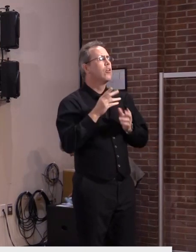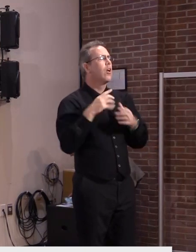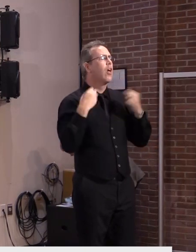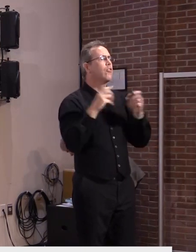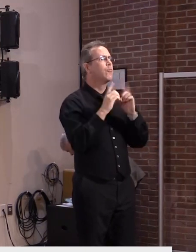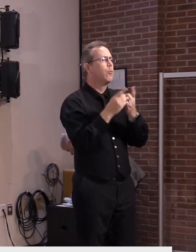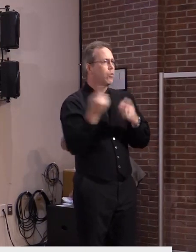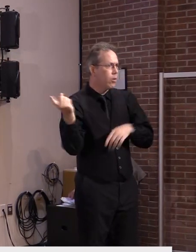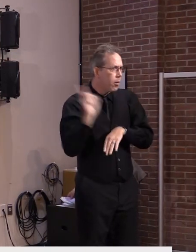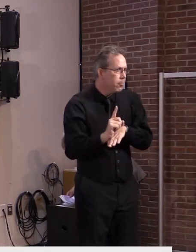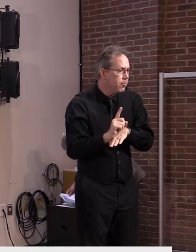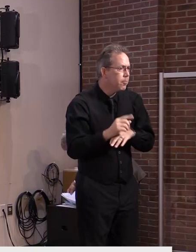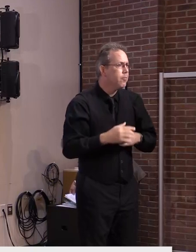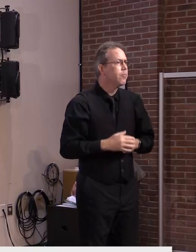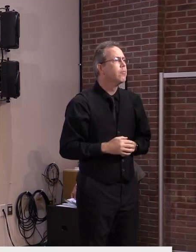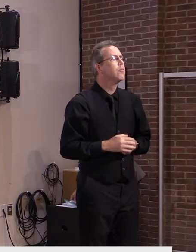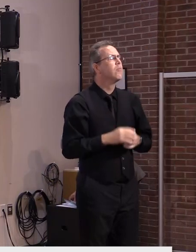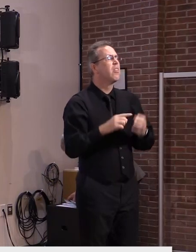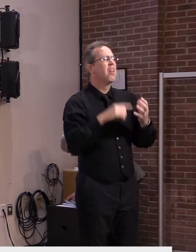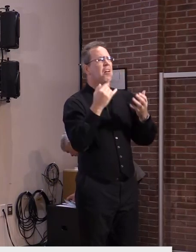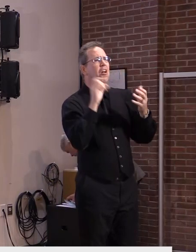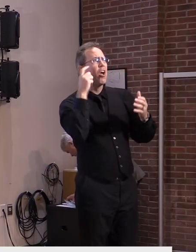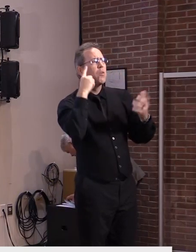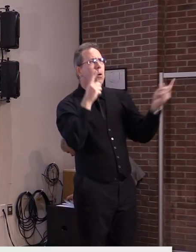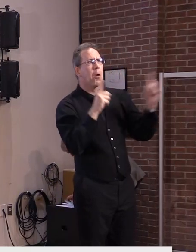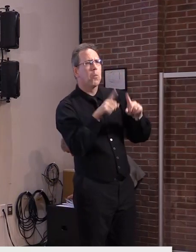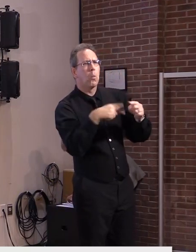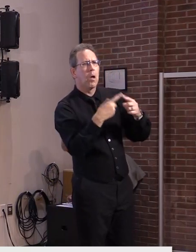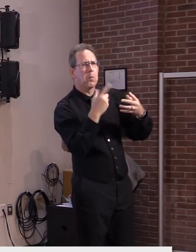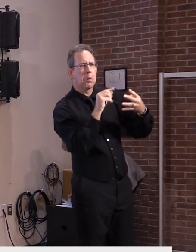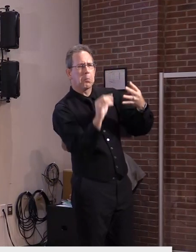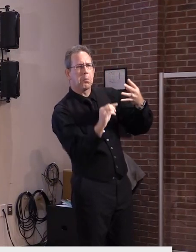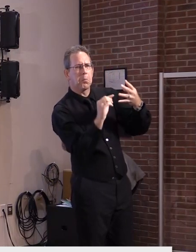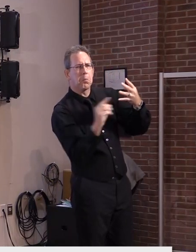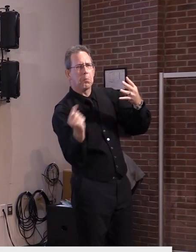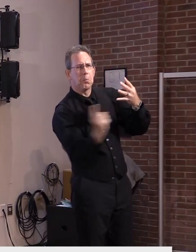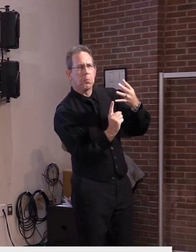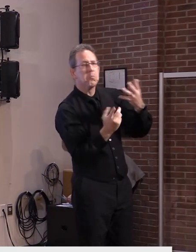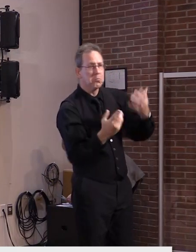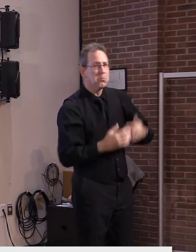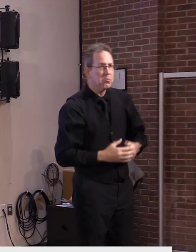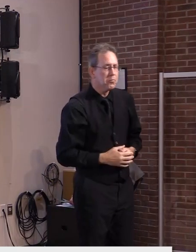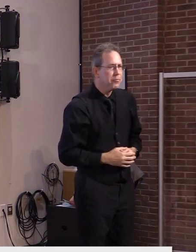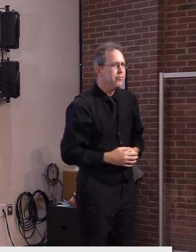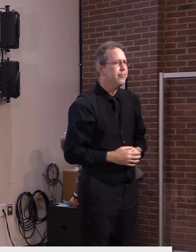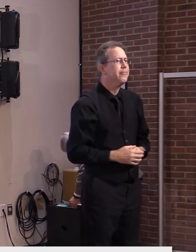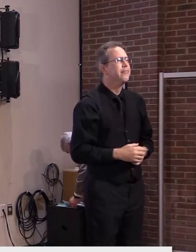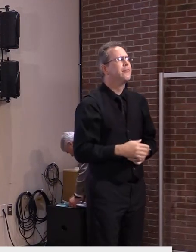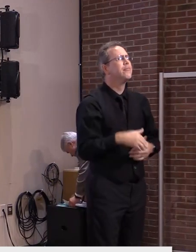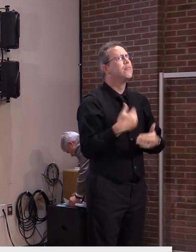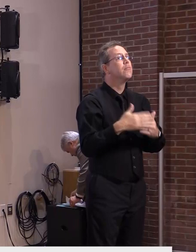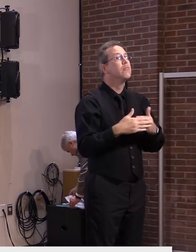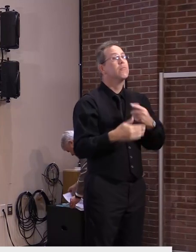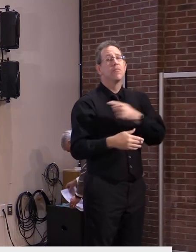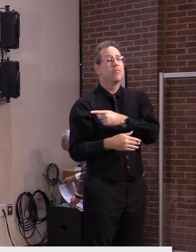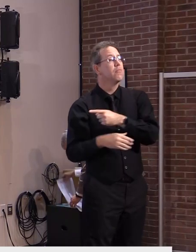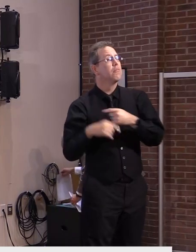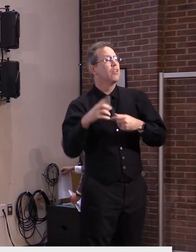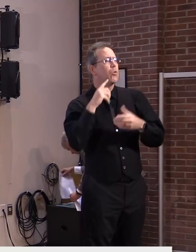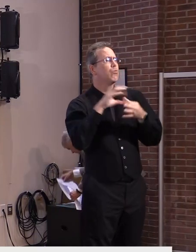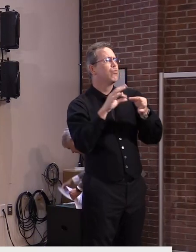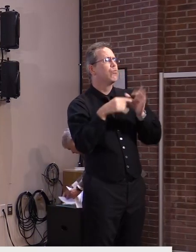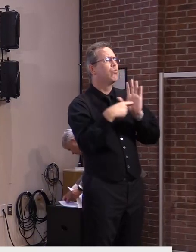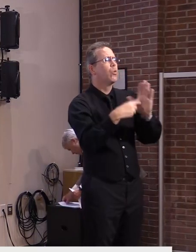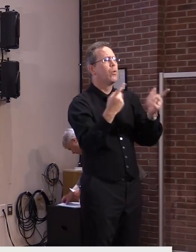So starting this week with Vermont's data, last week we saw some encouraging trends in terms of case numbers, in terms